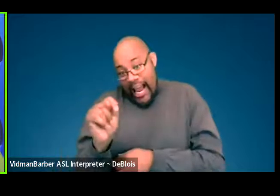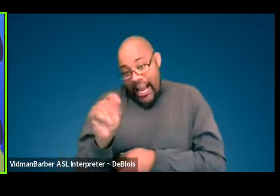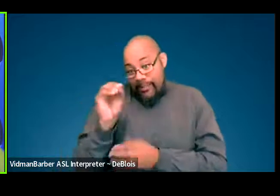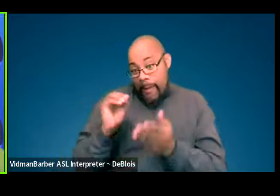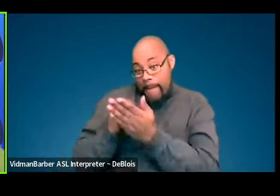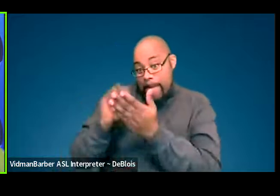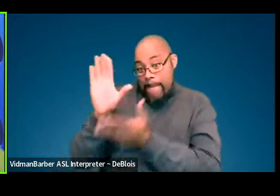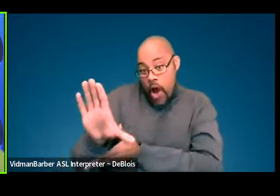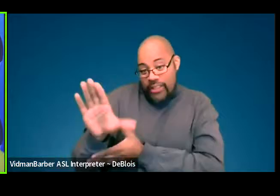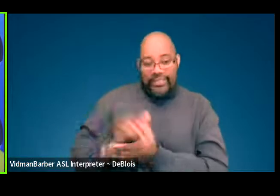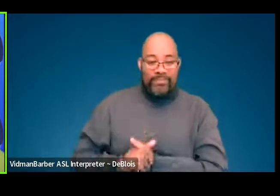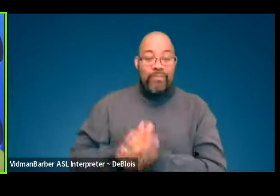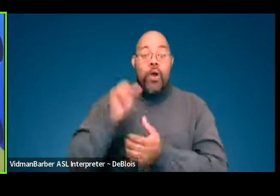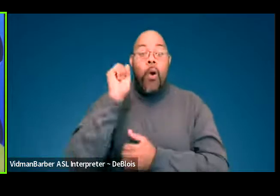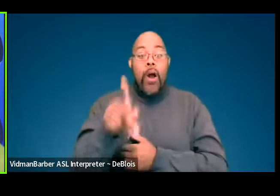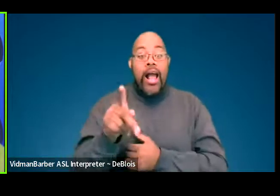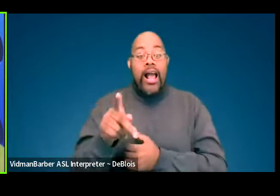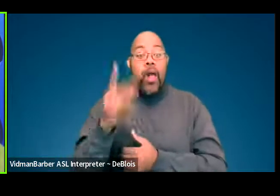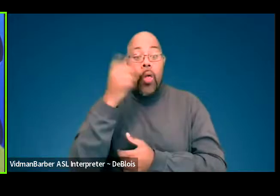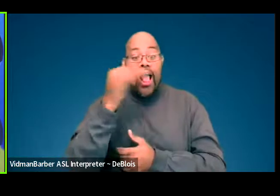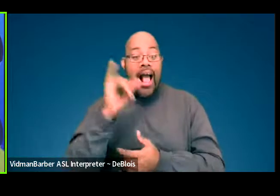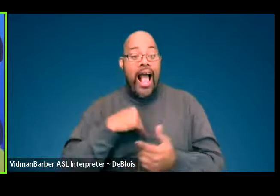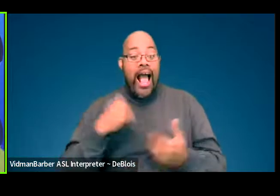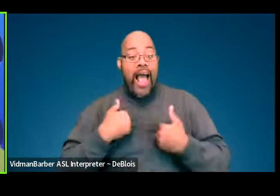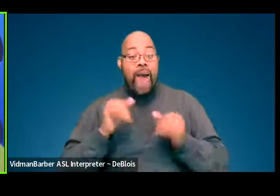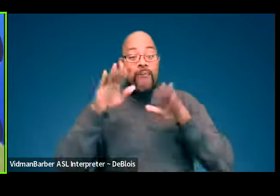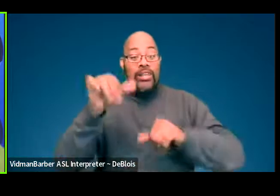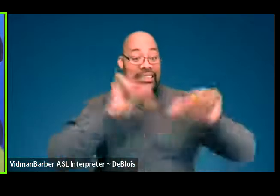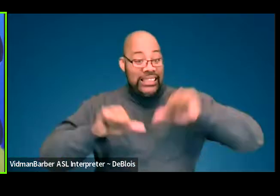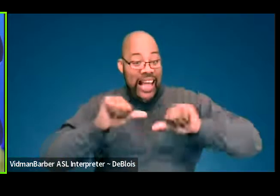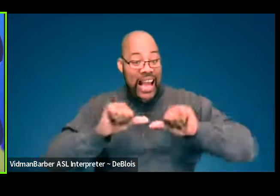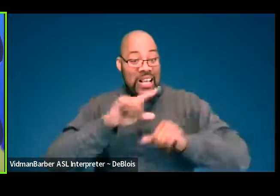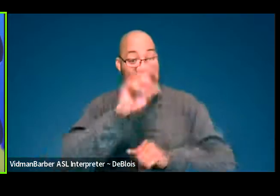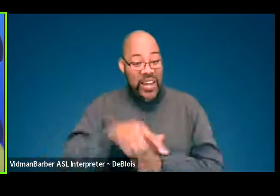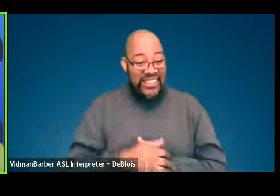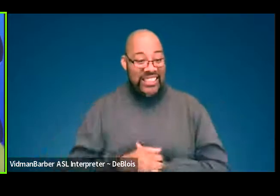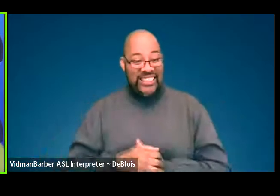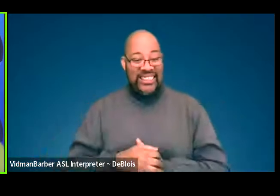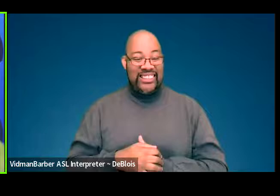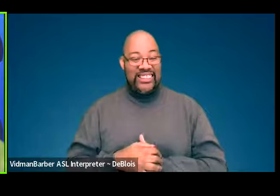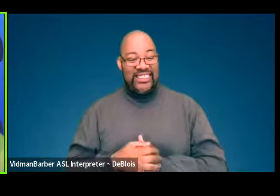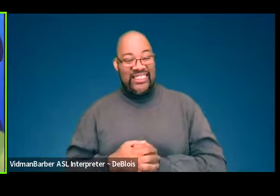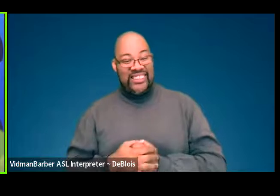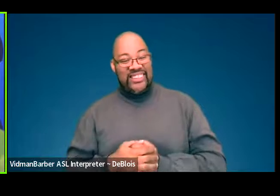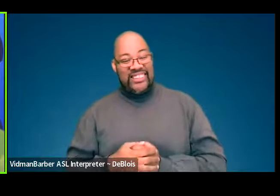chat. Okay, looks like I have a marine science question.